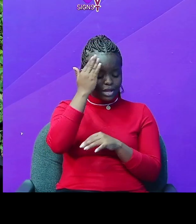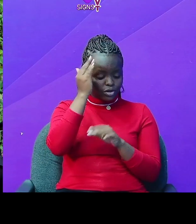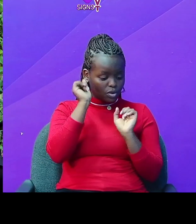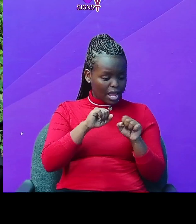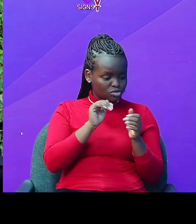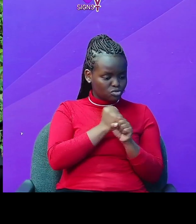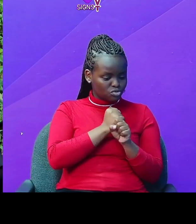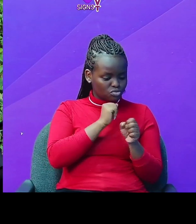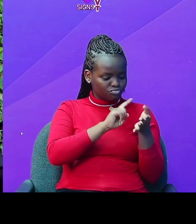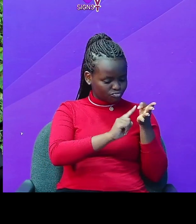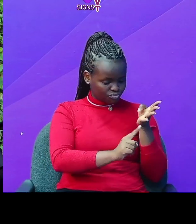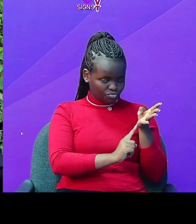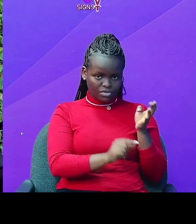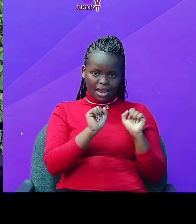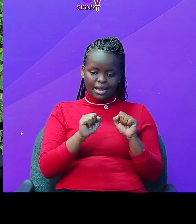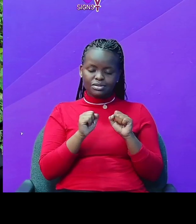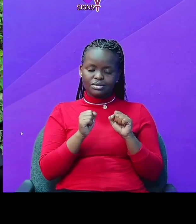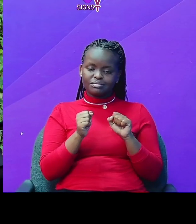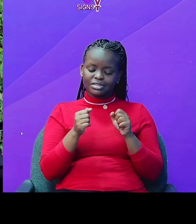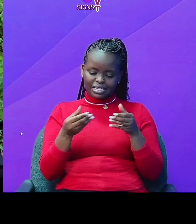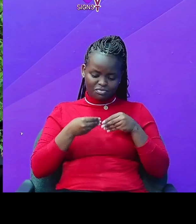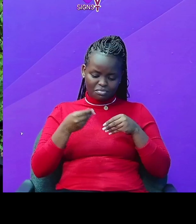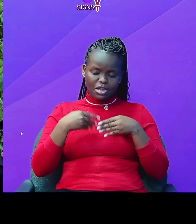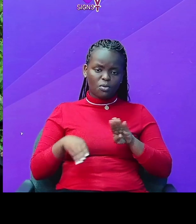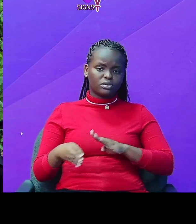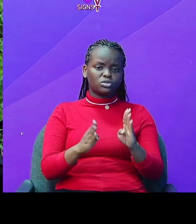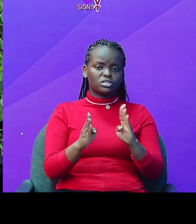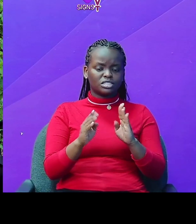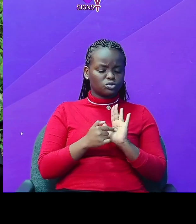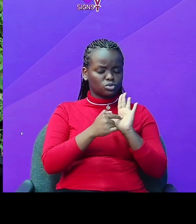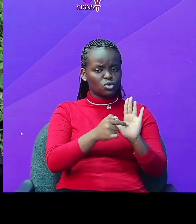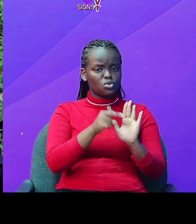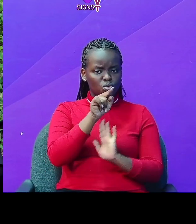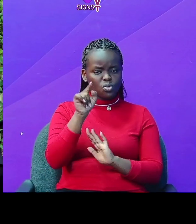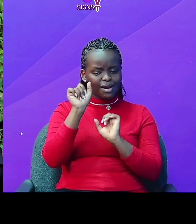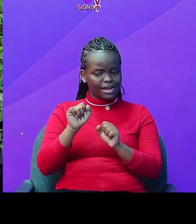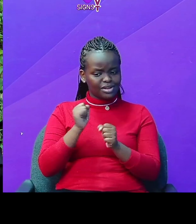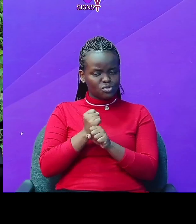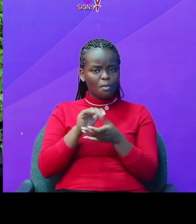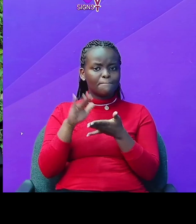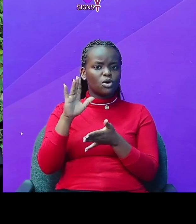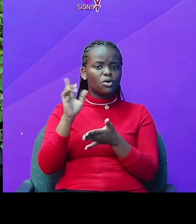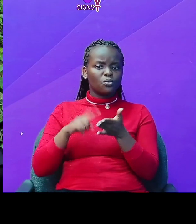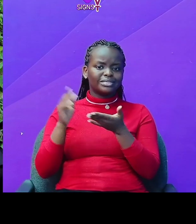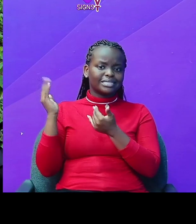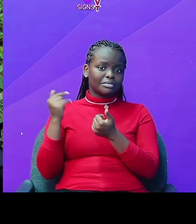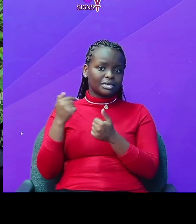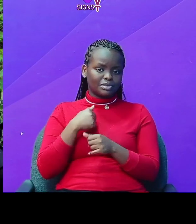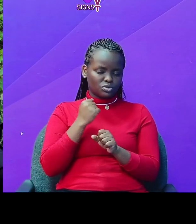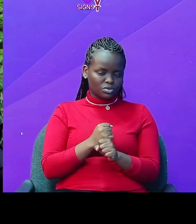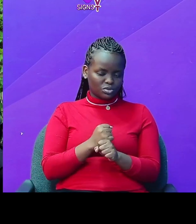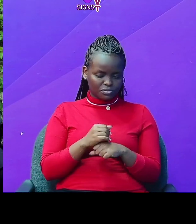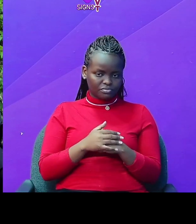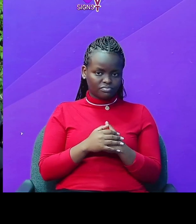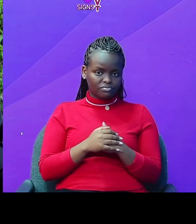this. So just give me the space, give me the opportunity to show you that I can do more of what you expect me to do. Yeah.